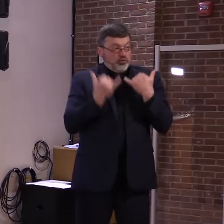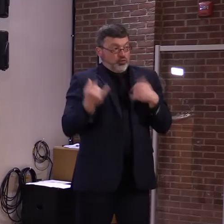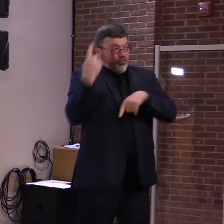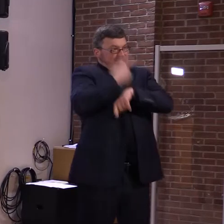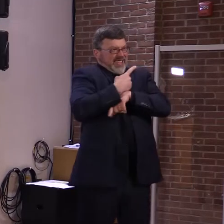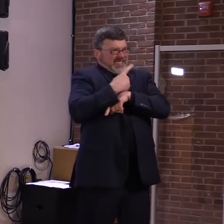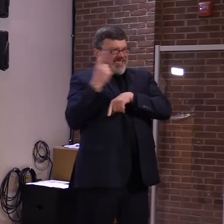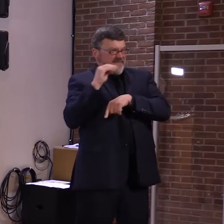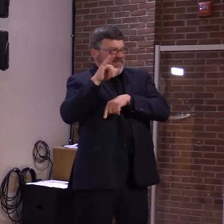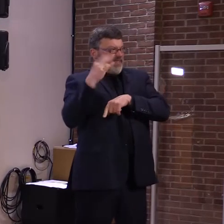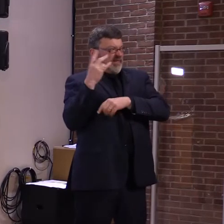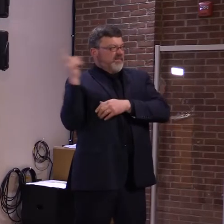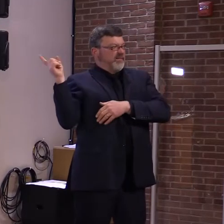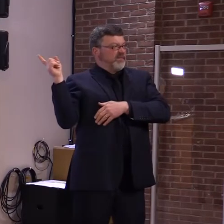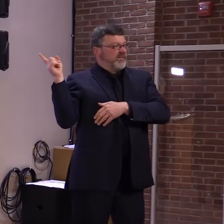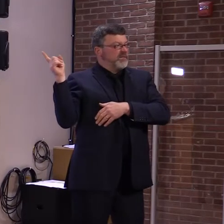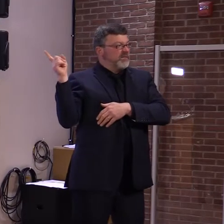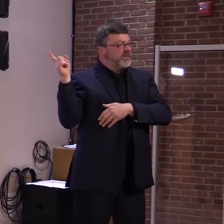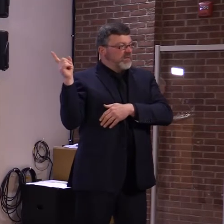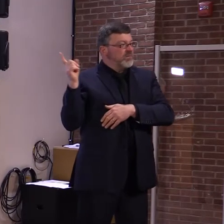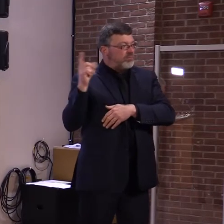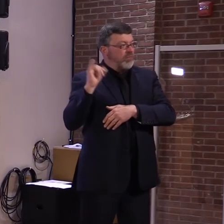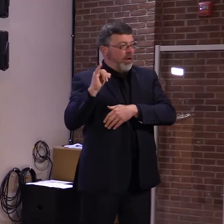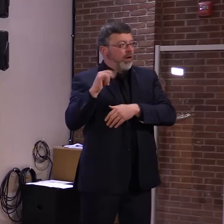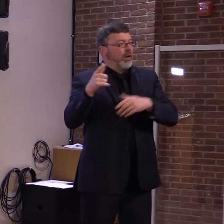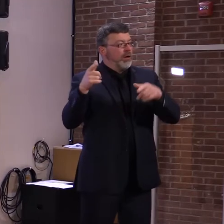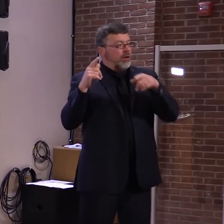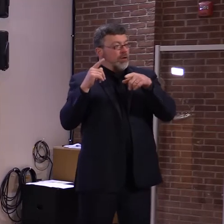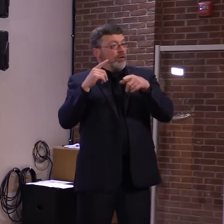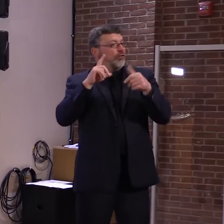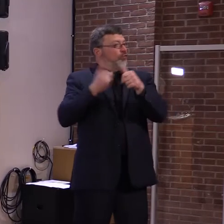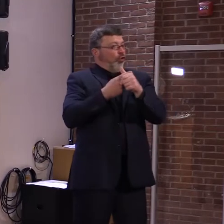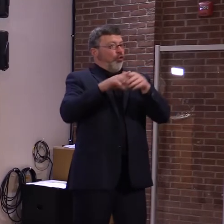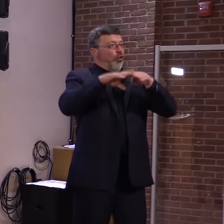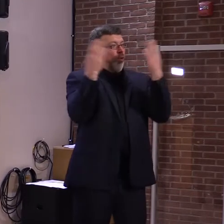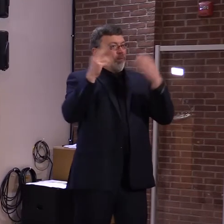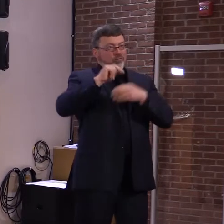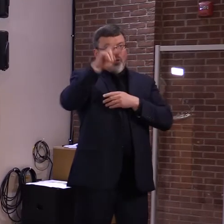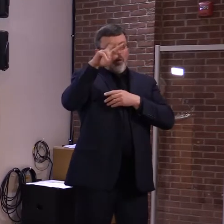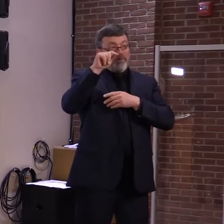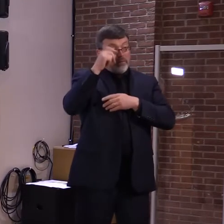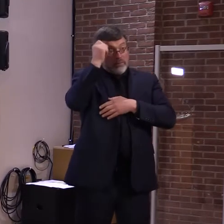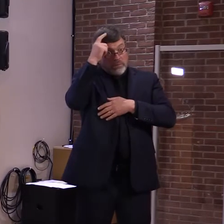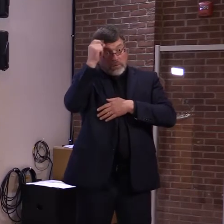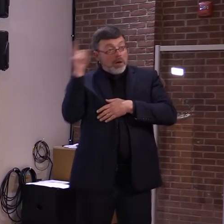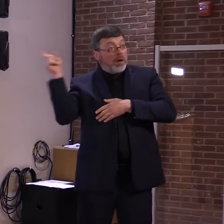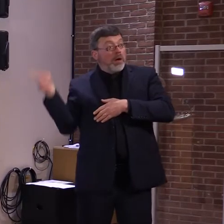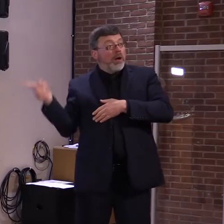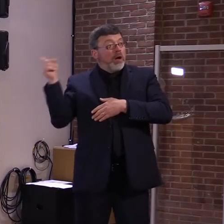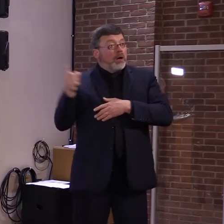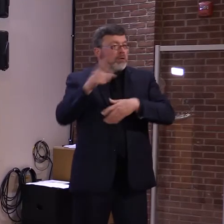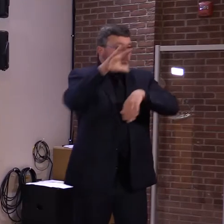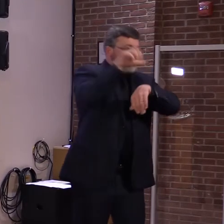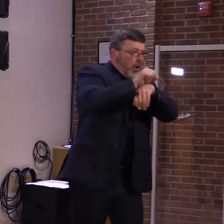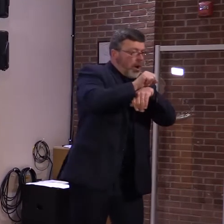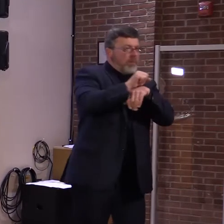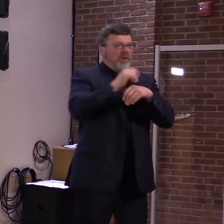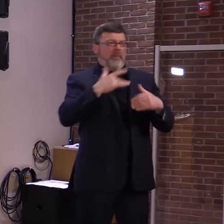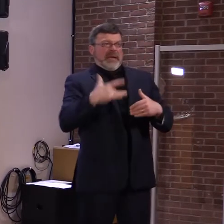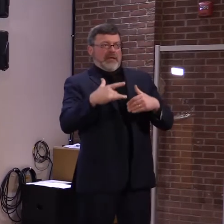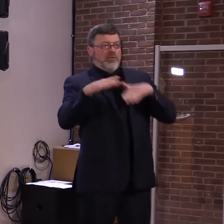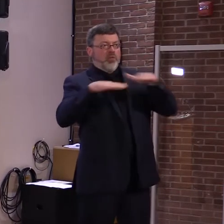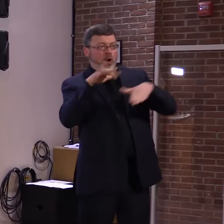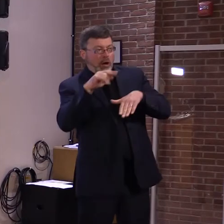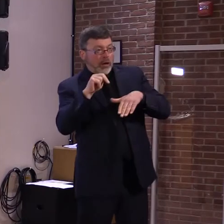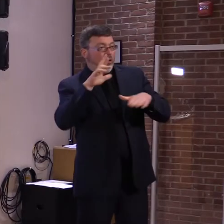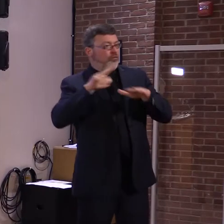Vermont University in Linden today, and then tomorrow at Castleton University. Today, we